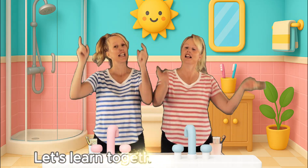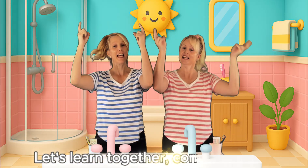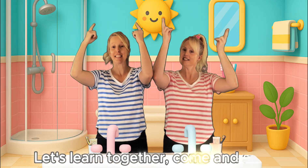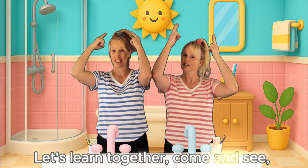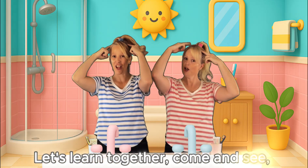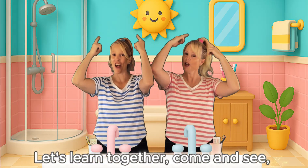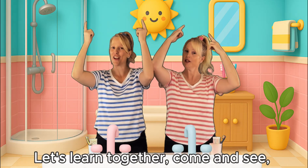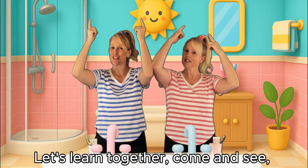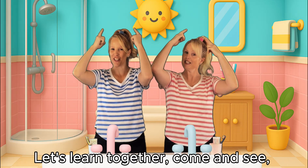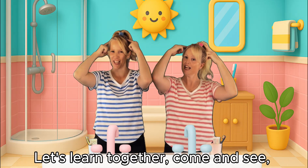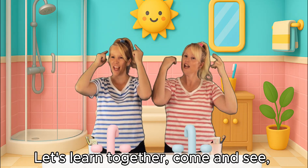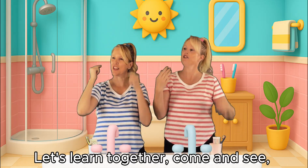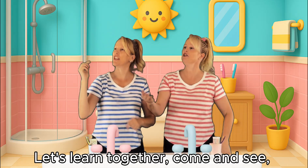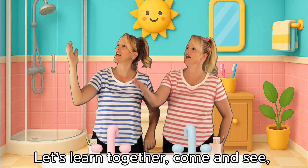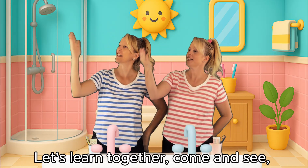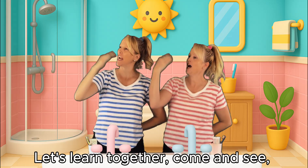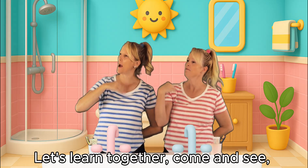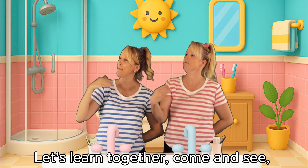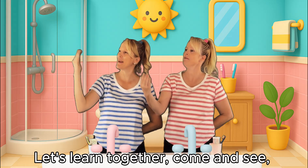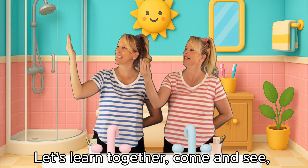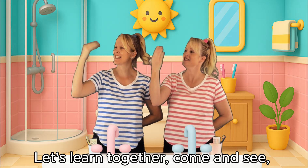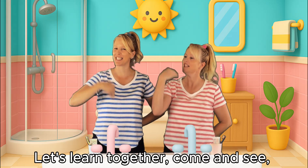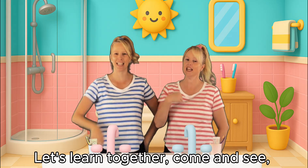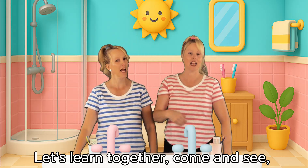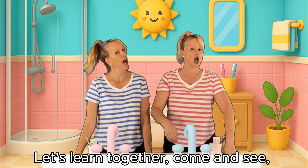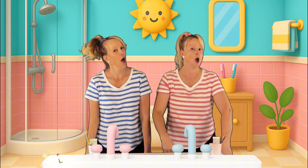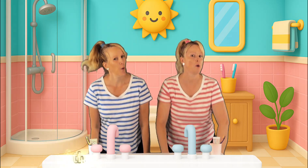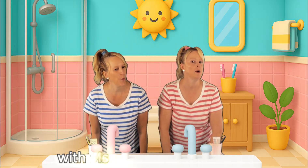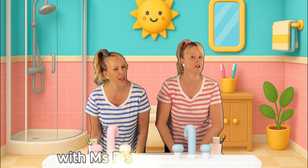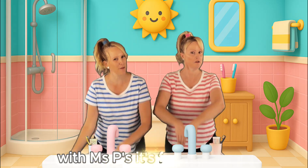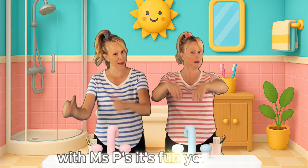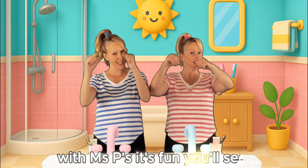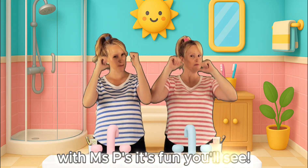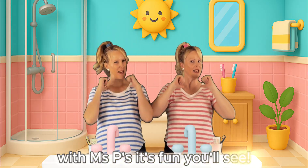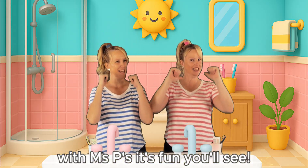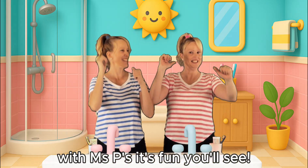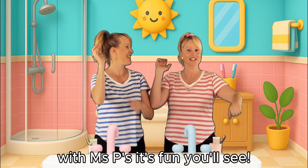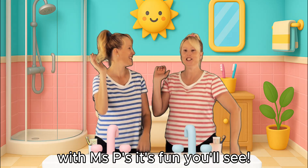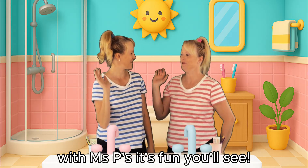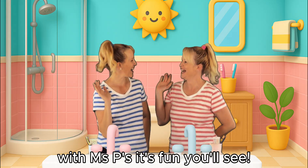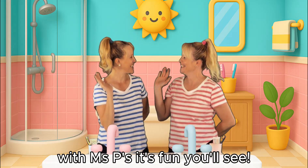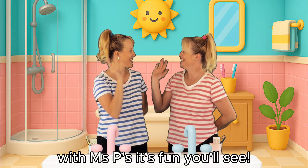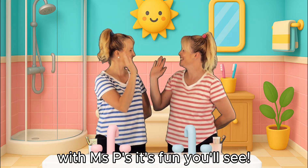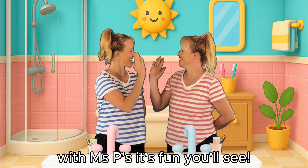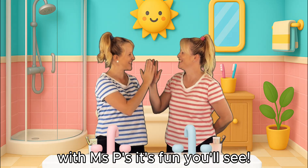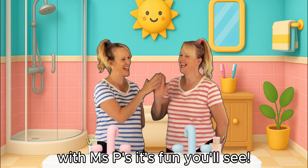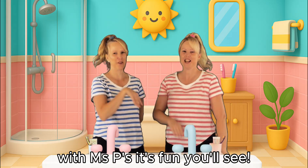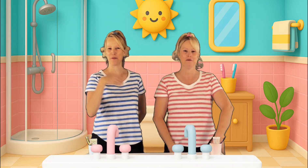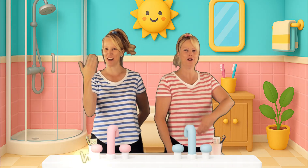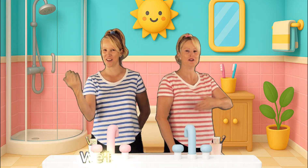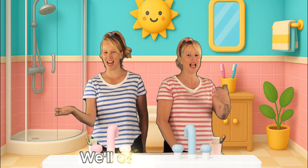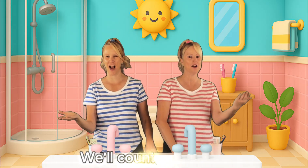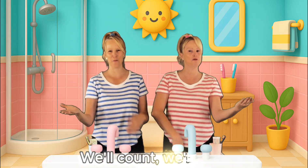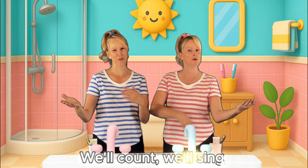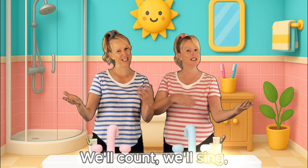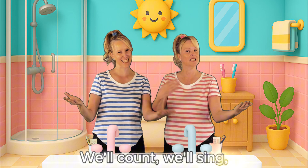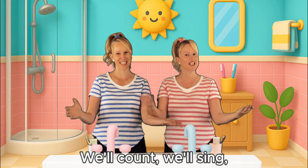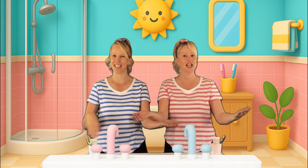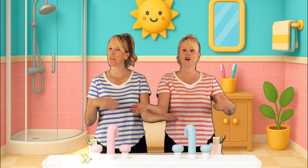Let's learn together, come and sing. With Miss B's it's fun, you'll see. We'll count, we'll sing,